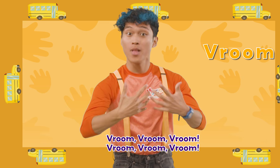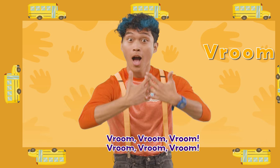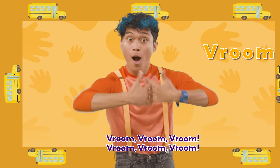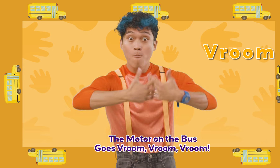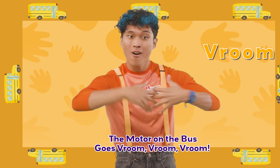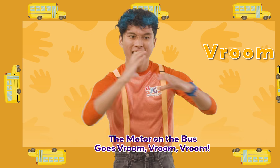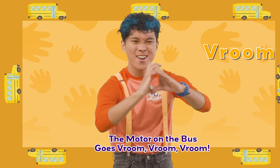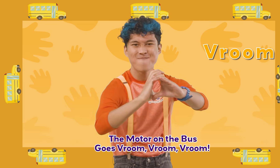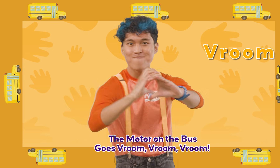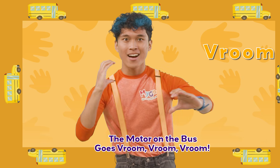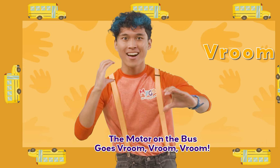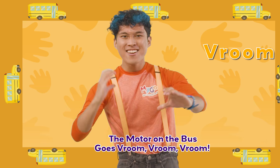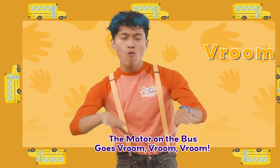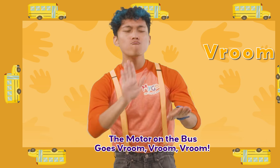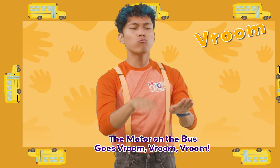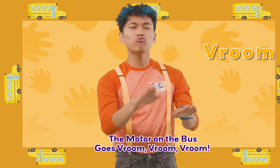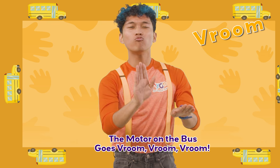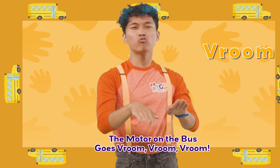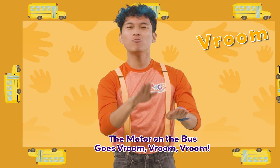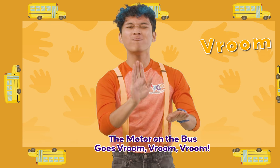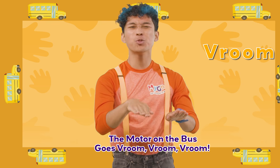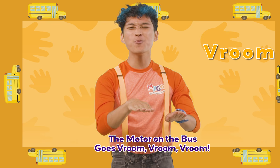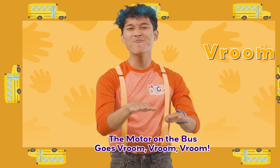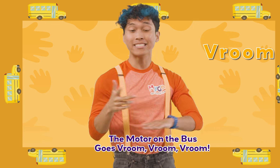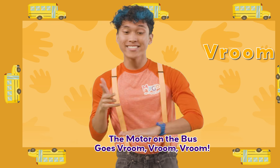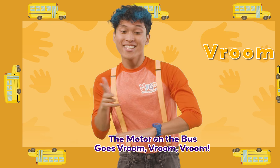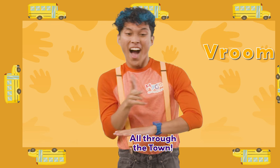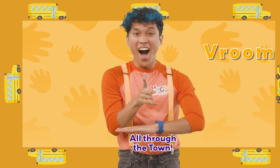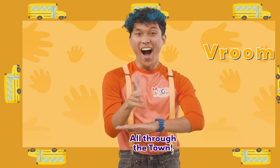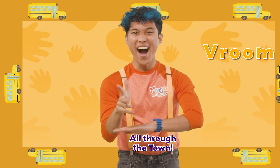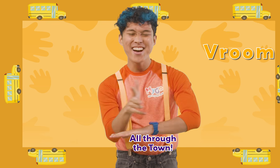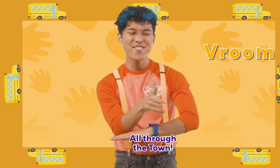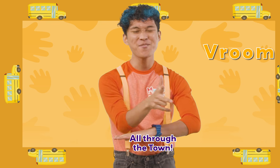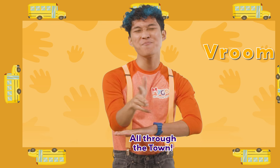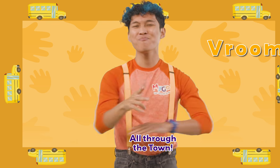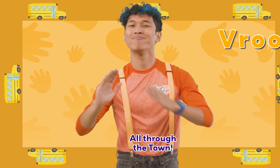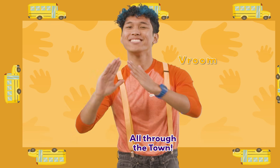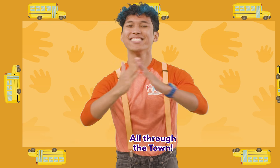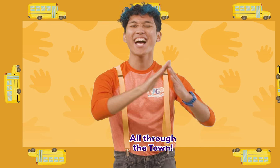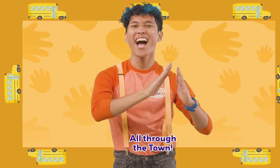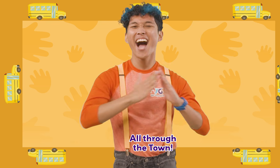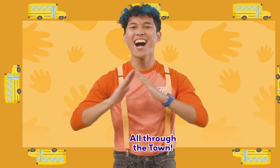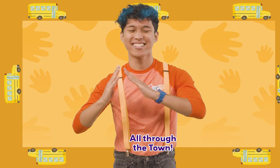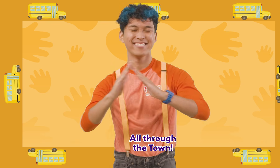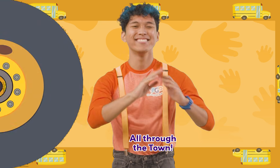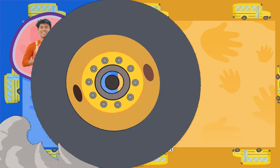The motor on the bus goes vroom, vroom, vroom, all through the town.